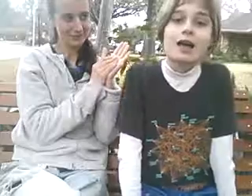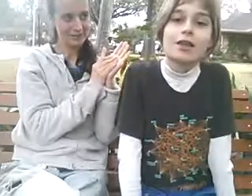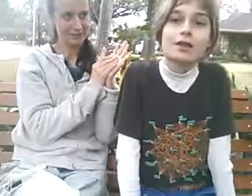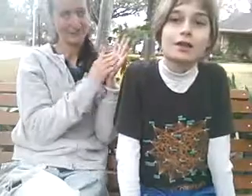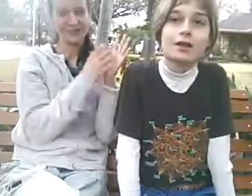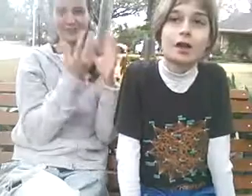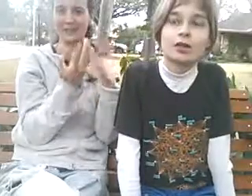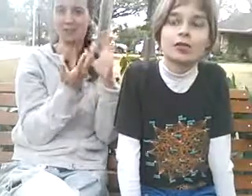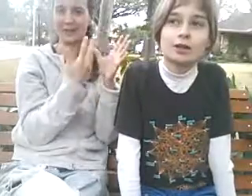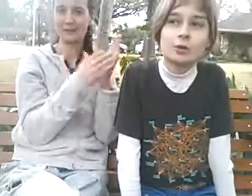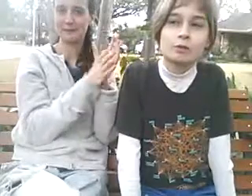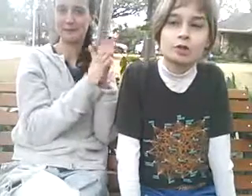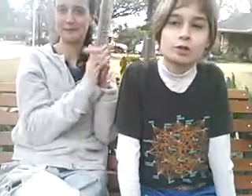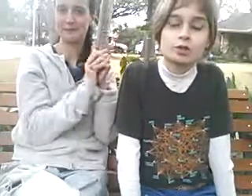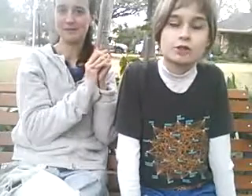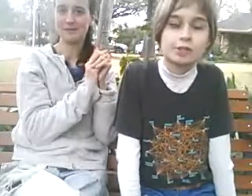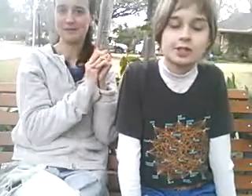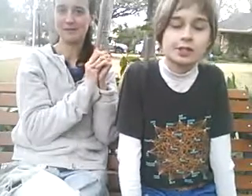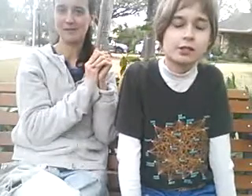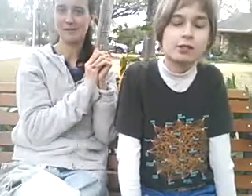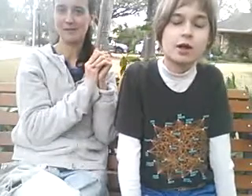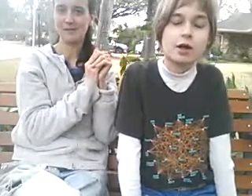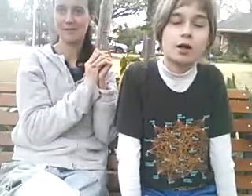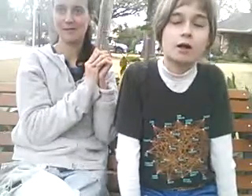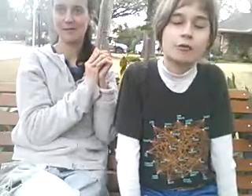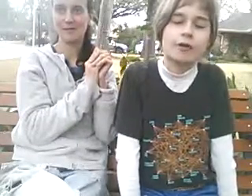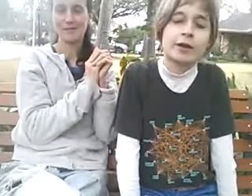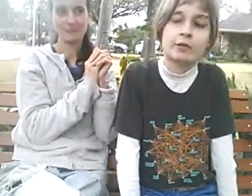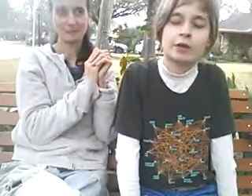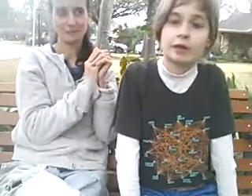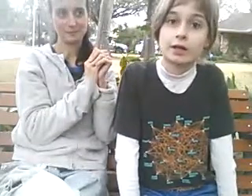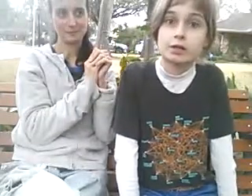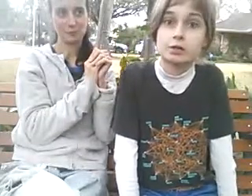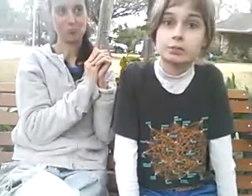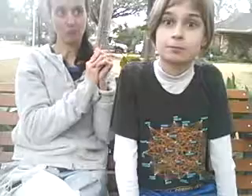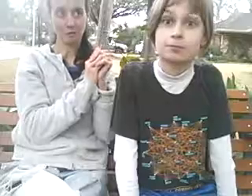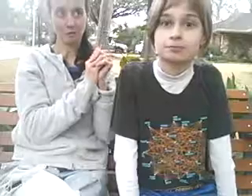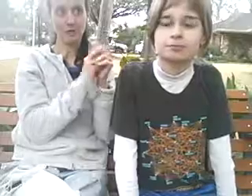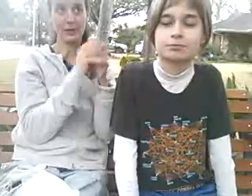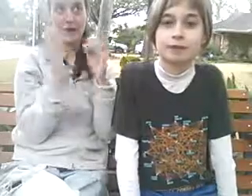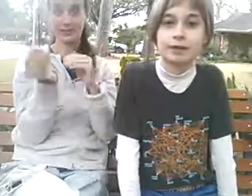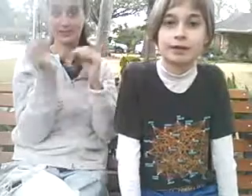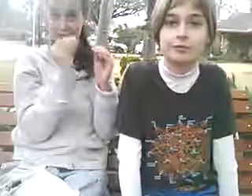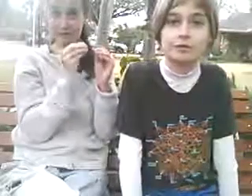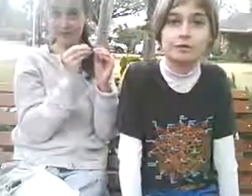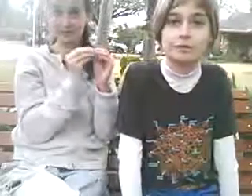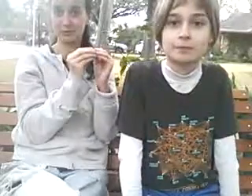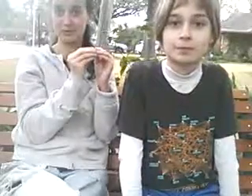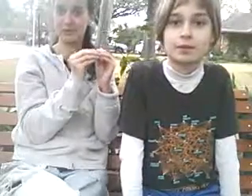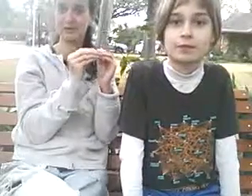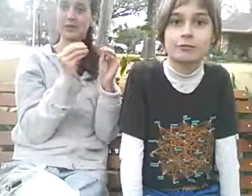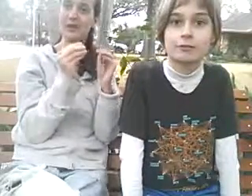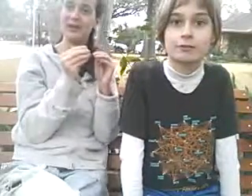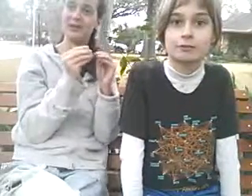It was The like a Colorado display. Museum of Aeronautics. Right, but at the And Aeronautic flight Museum stuff. they had